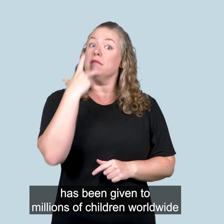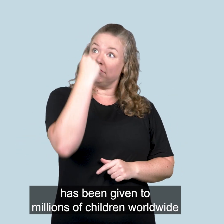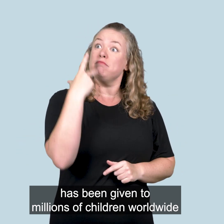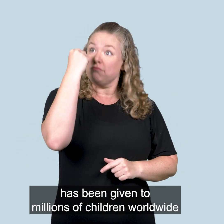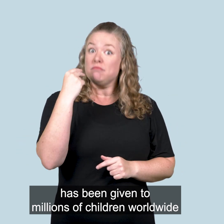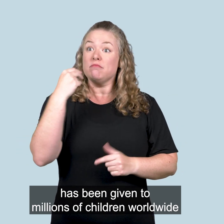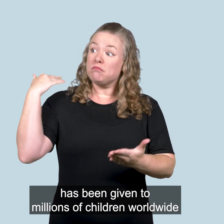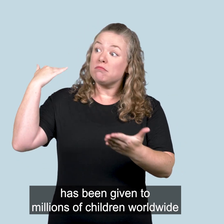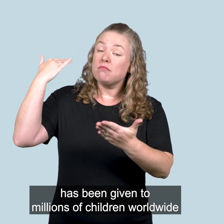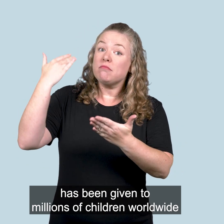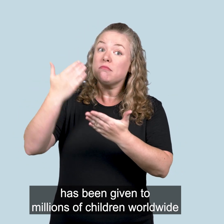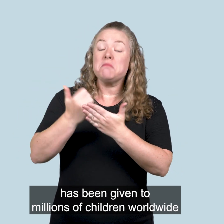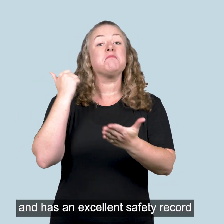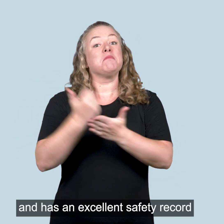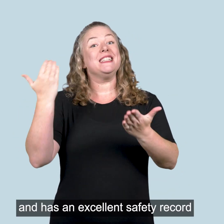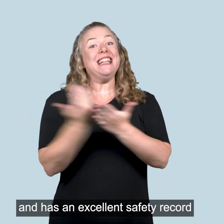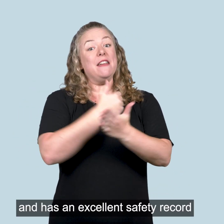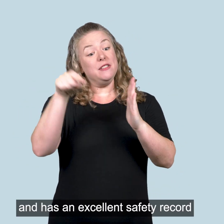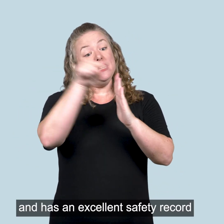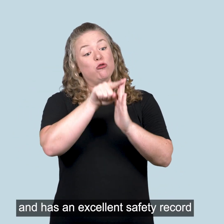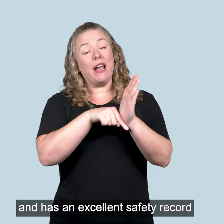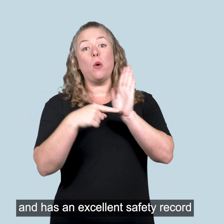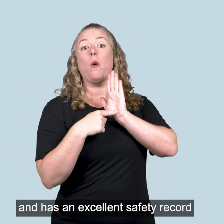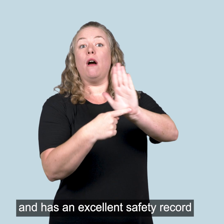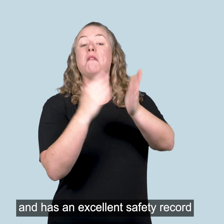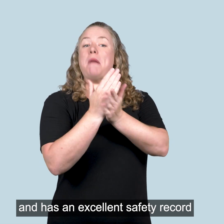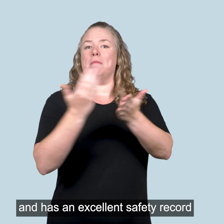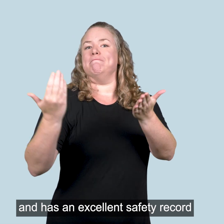worldwide, and has an excellent safety record.